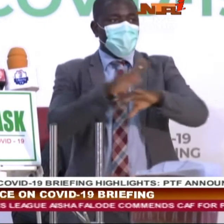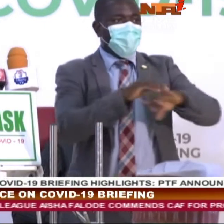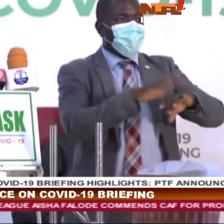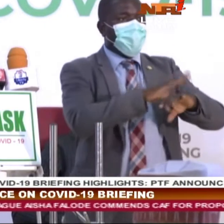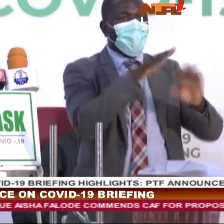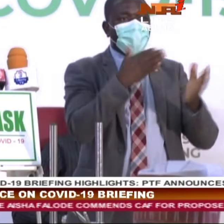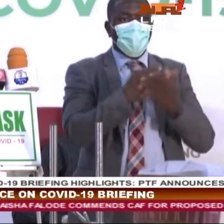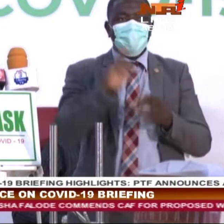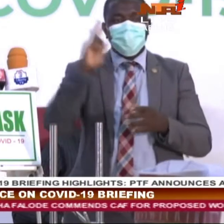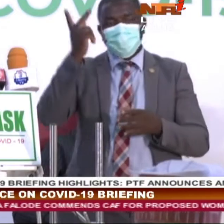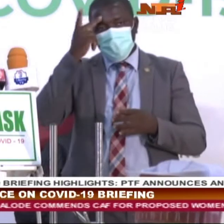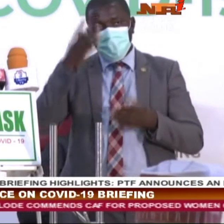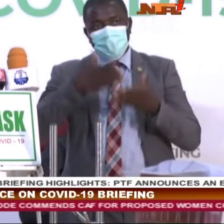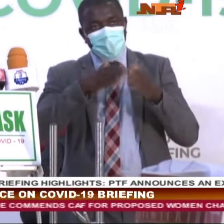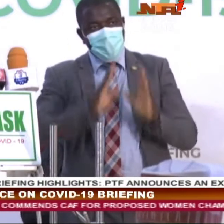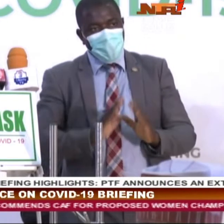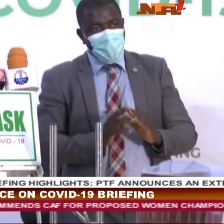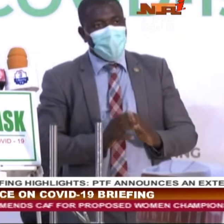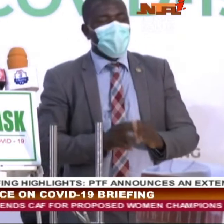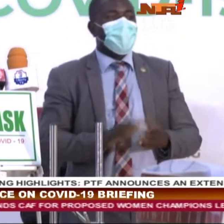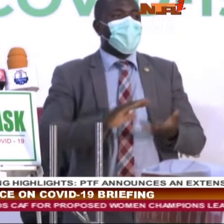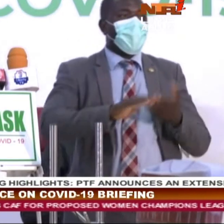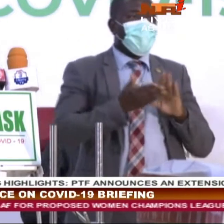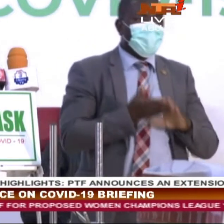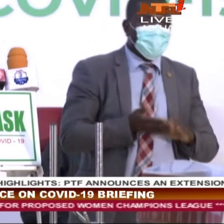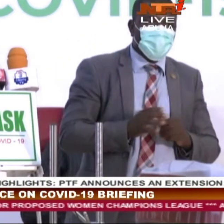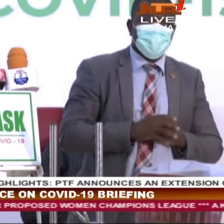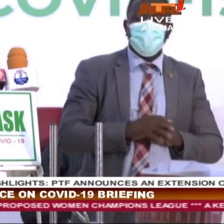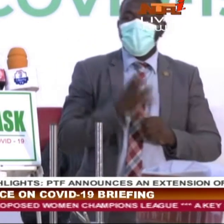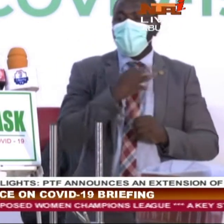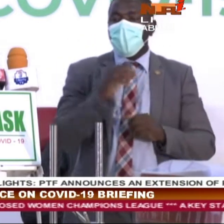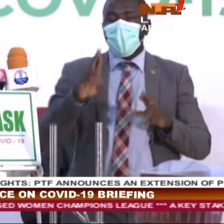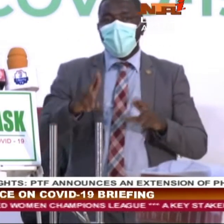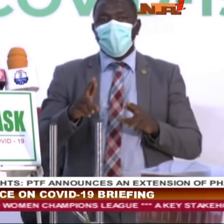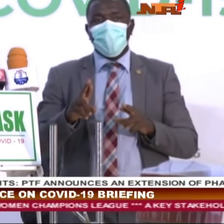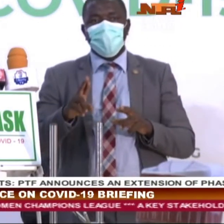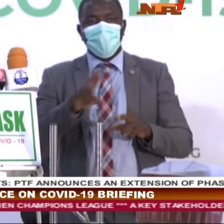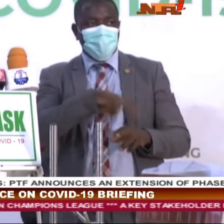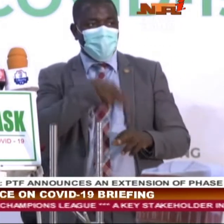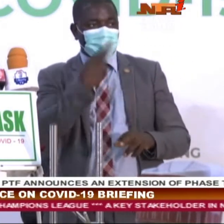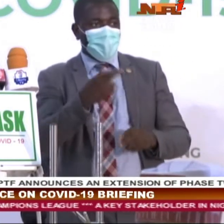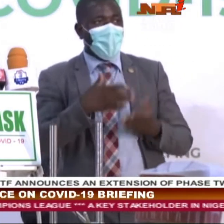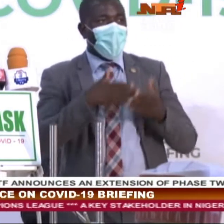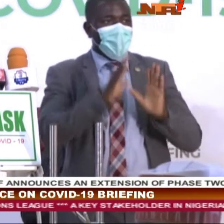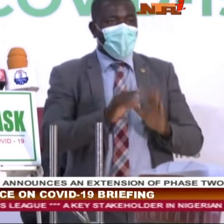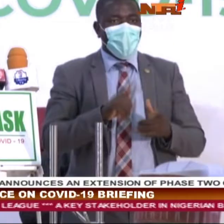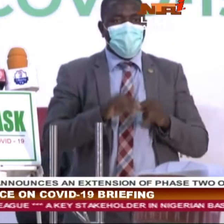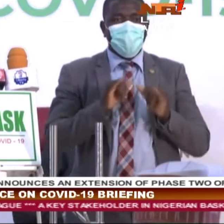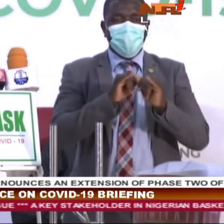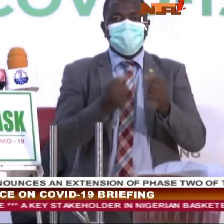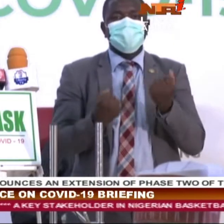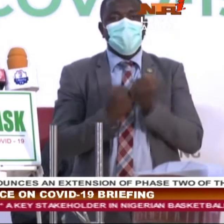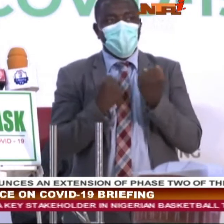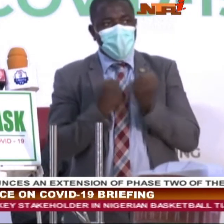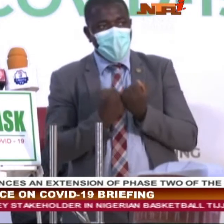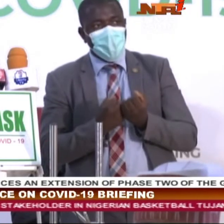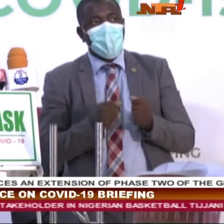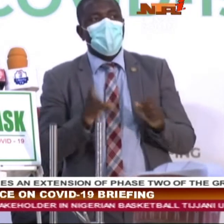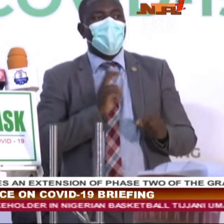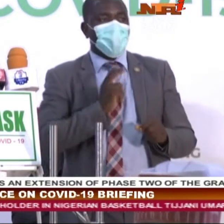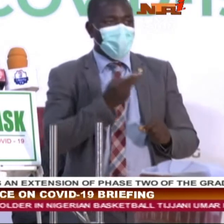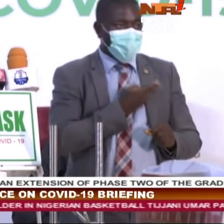the political leaders, the community, and religious leaders to continue to support